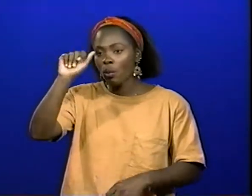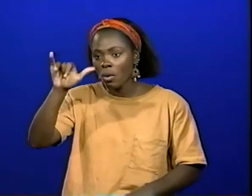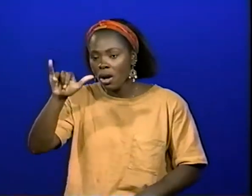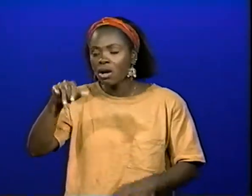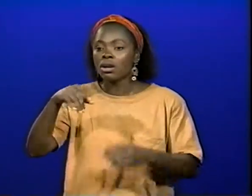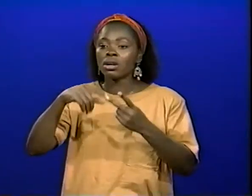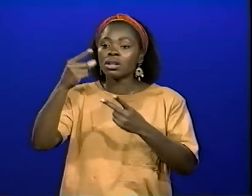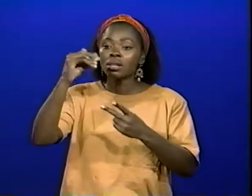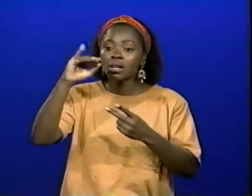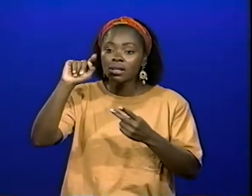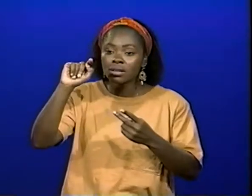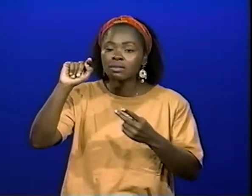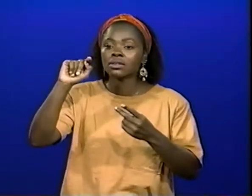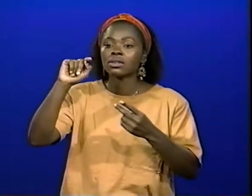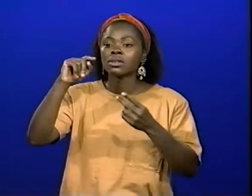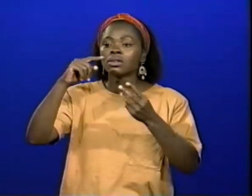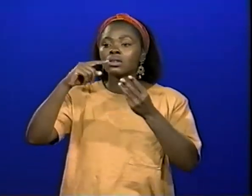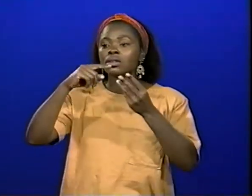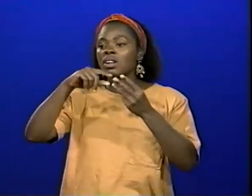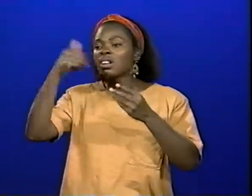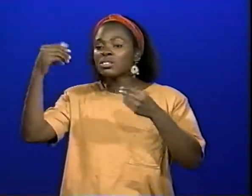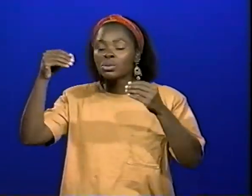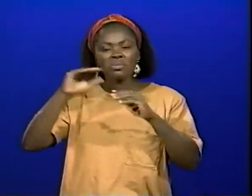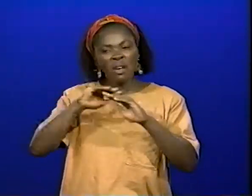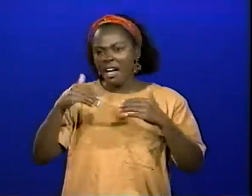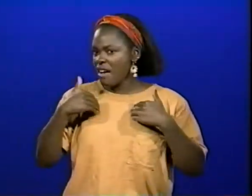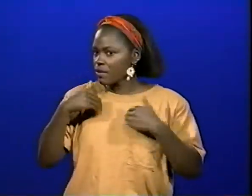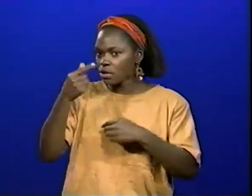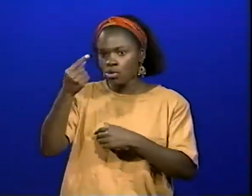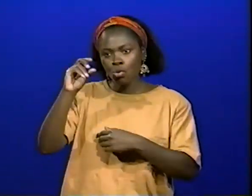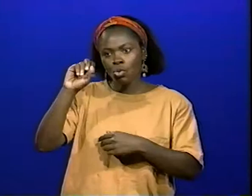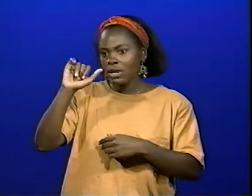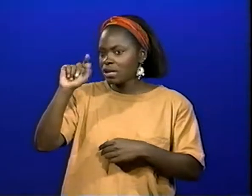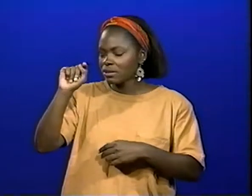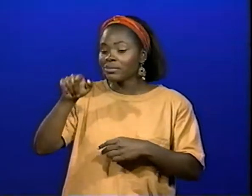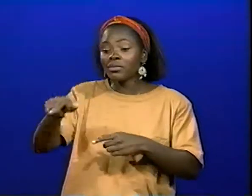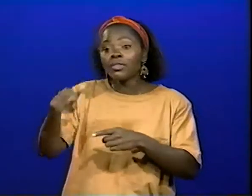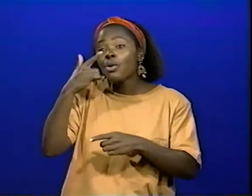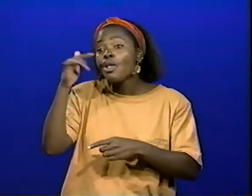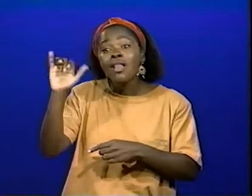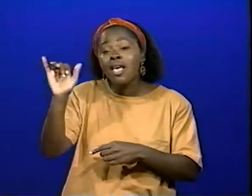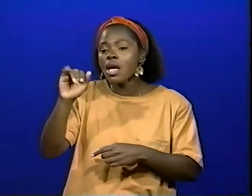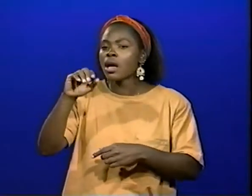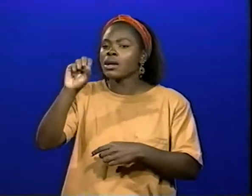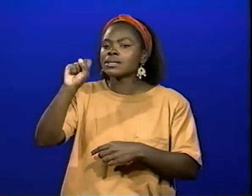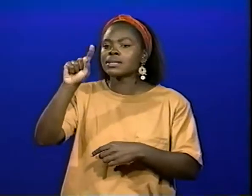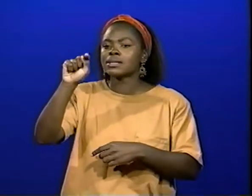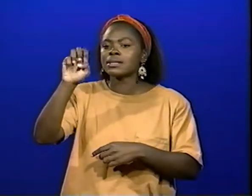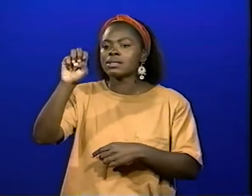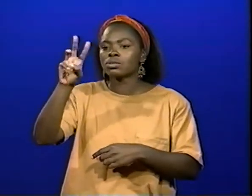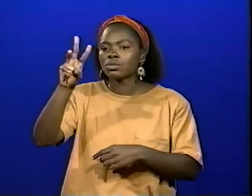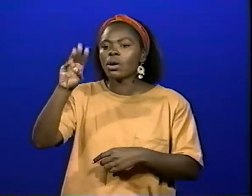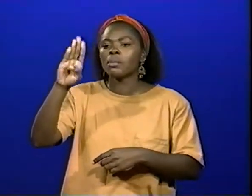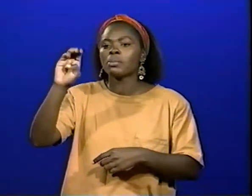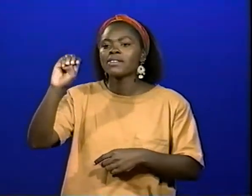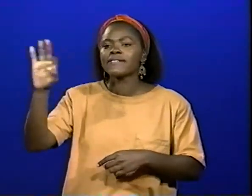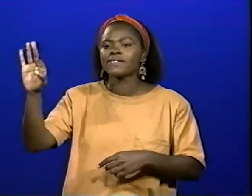Now, if you go to Safeway or Giant or other food stores, they won't carry goat. It looks a lot like stewed